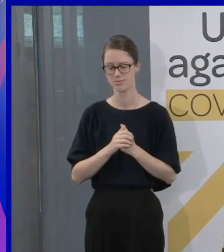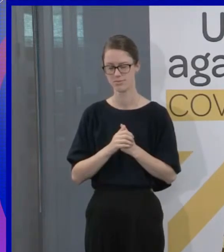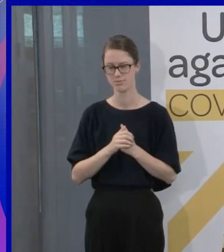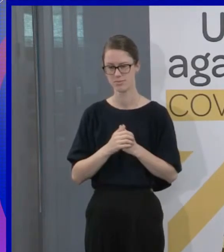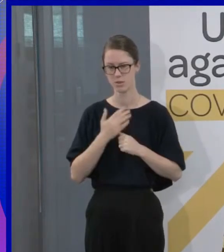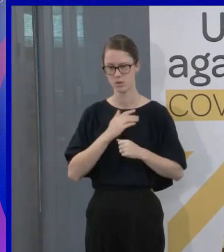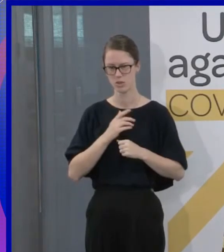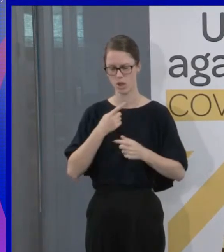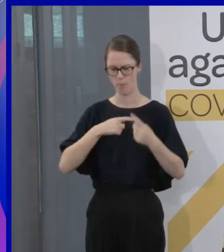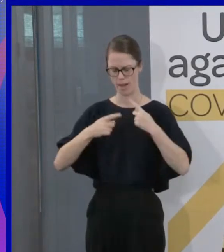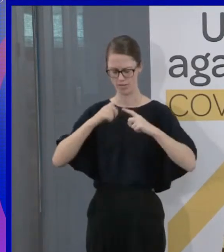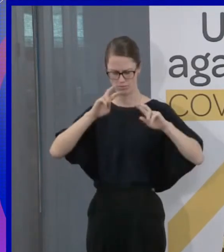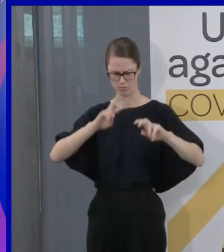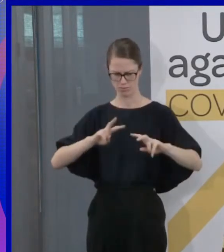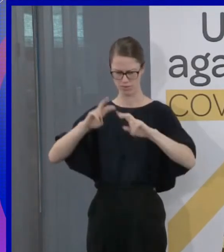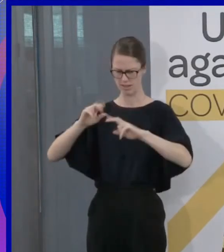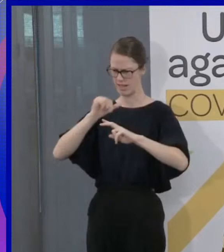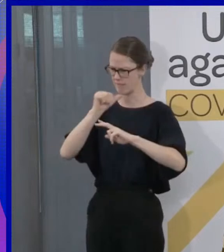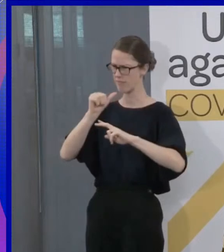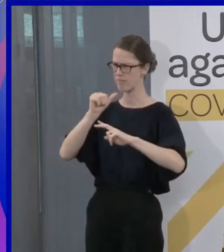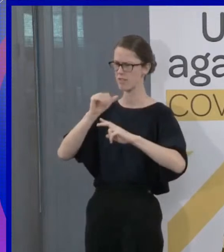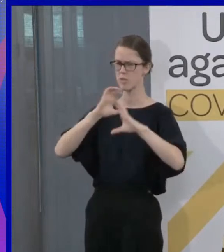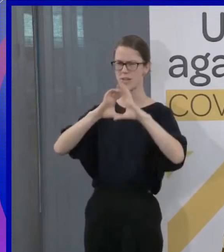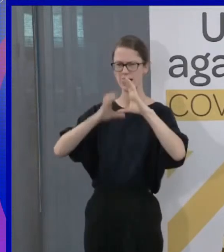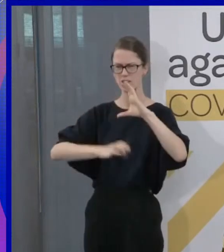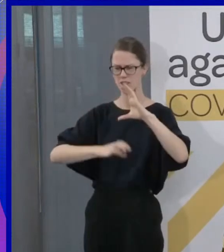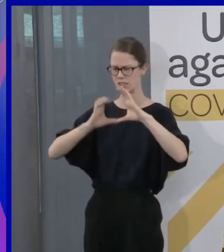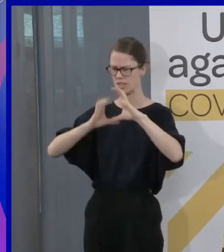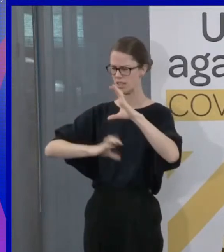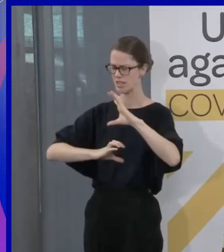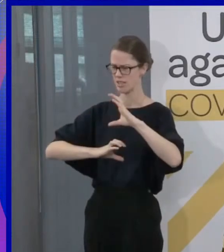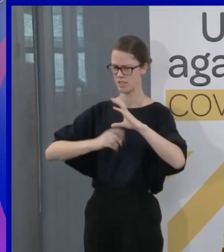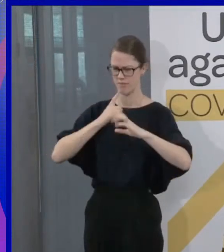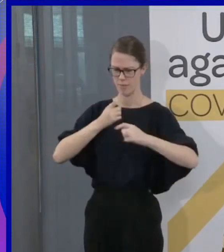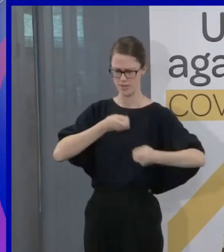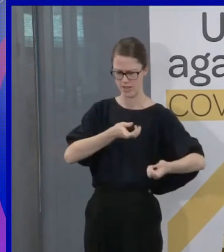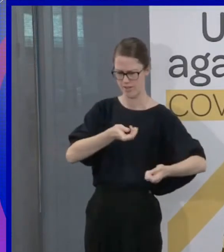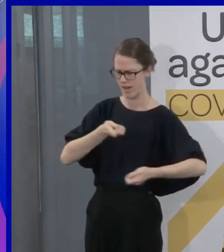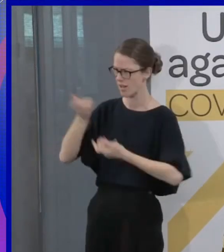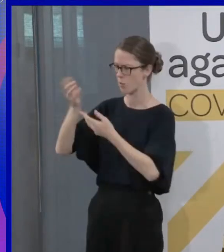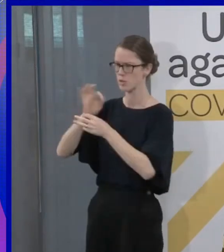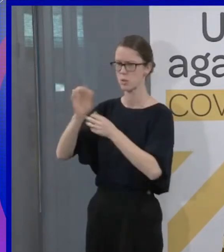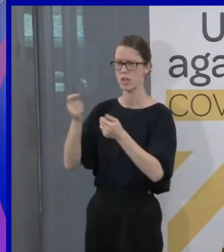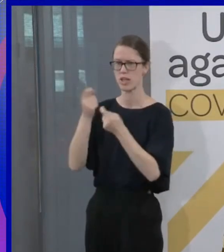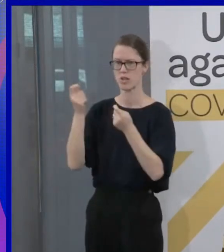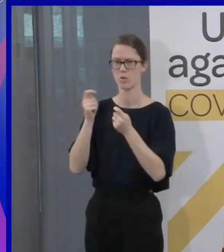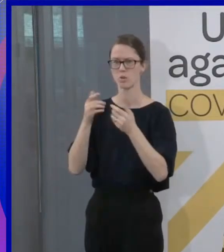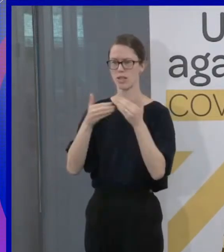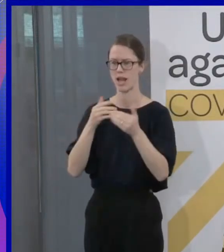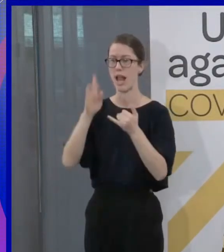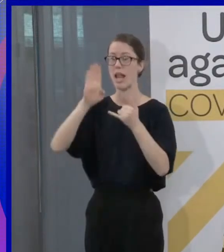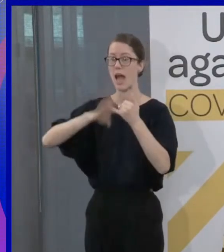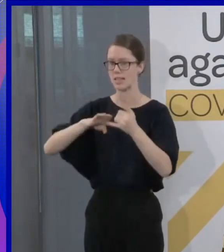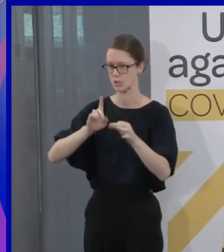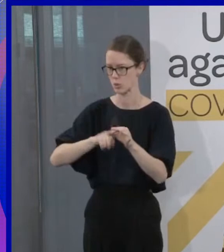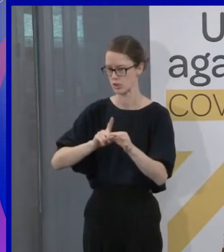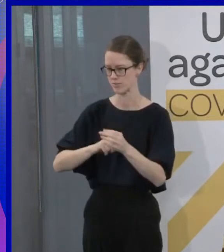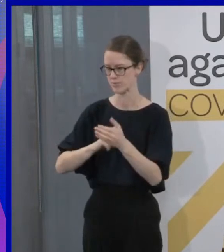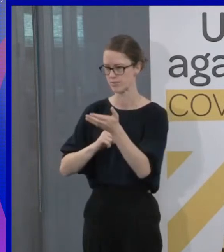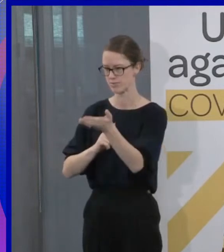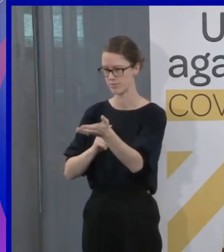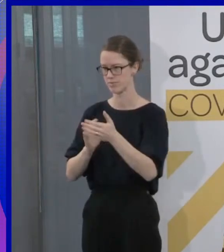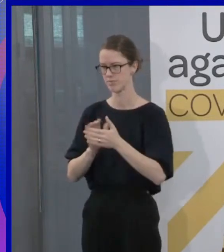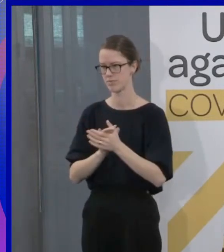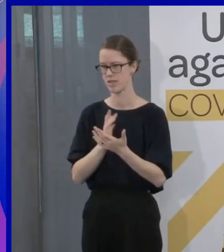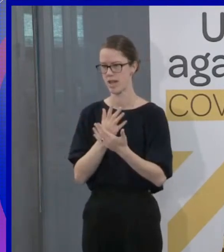was there a breakdown in communication, or if the message wasn't going down and back up as clearly as it should have been, let's sort that out. So we'll do that. Final question here. Do